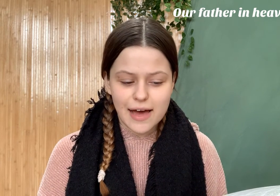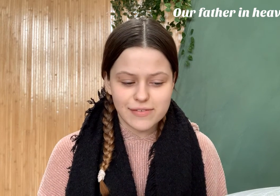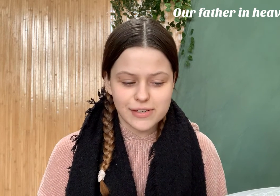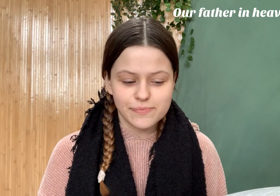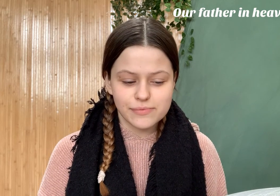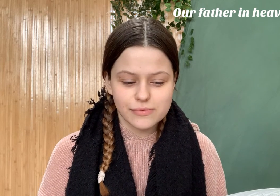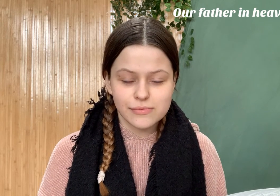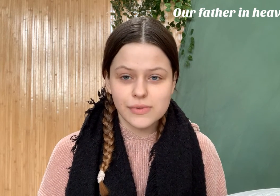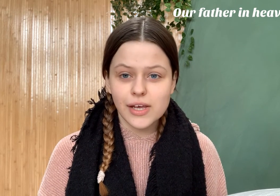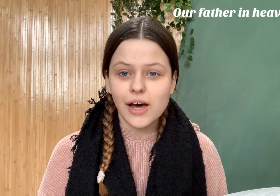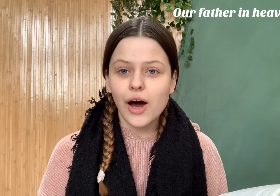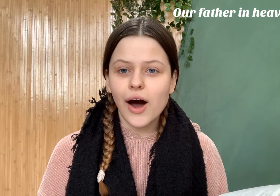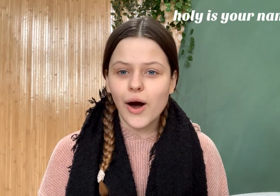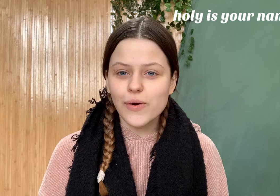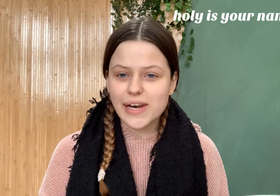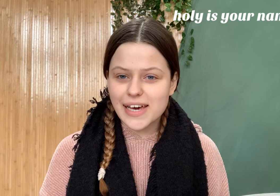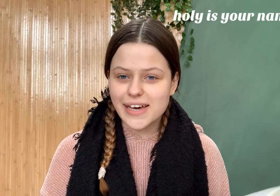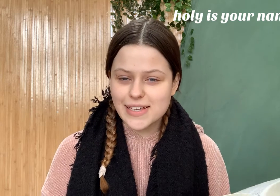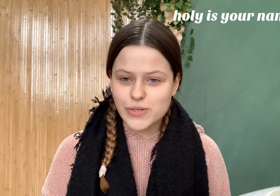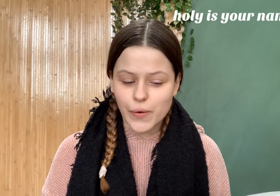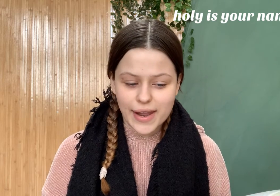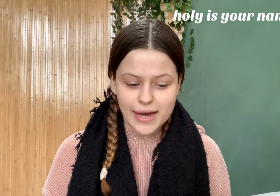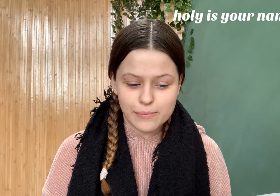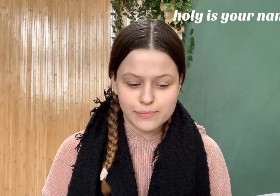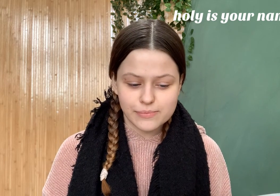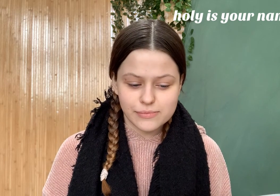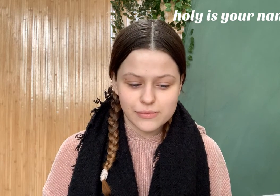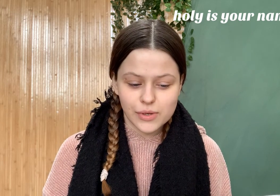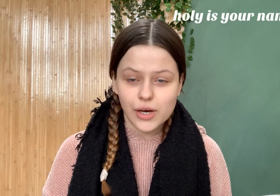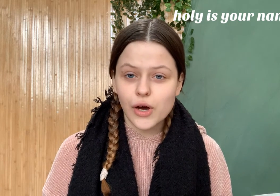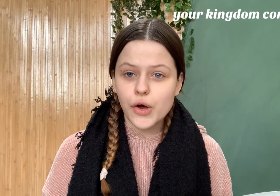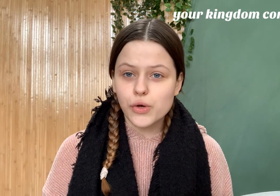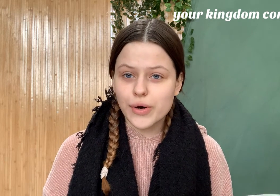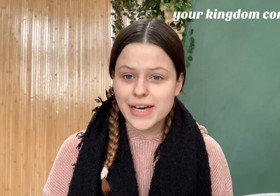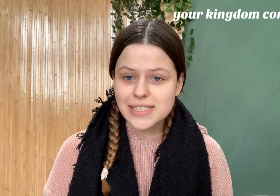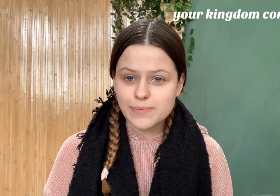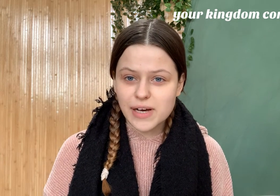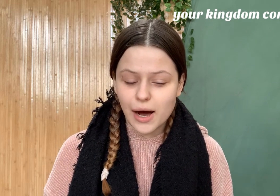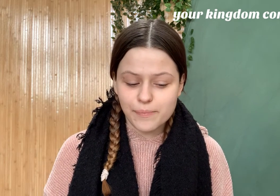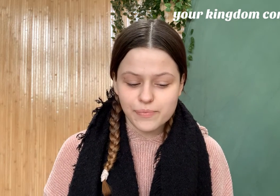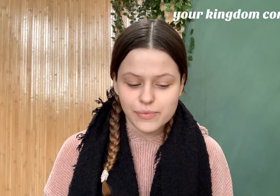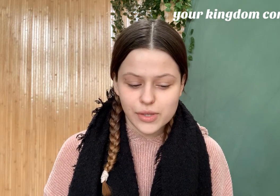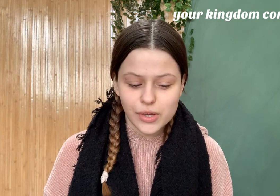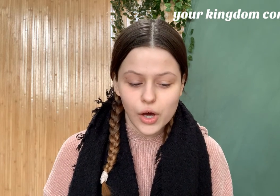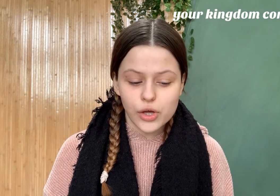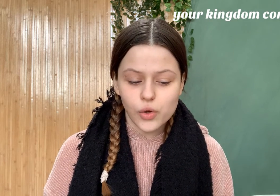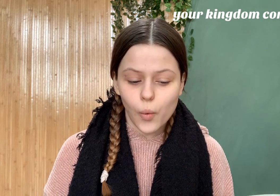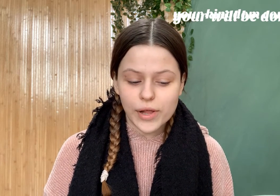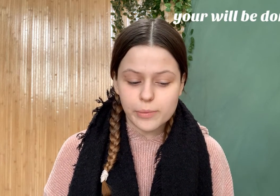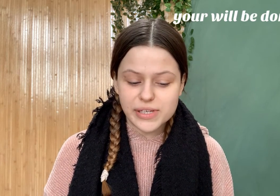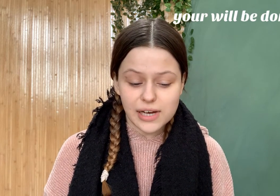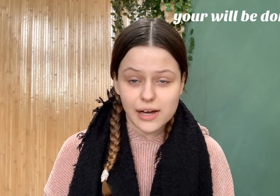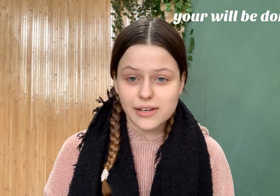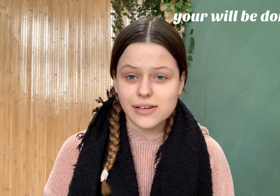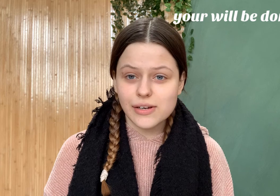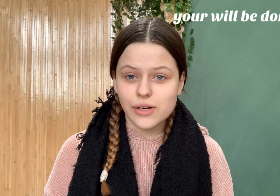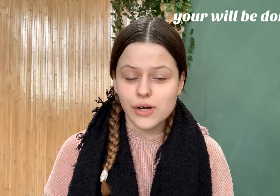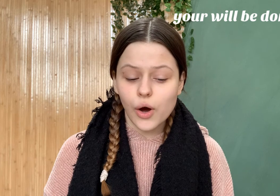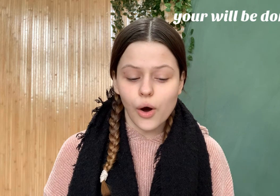heaven, holy is your name. Your kingdom come, your will be done,